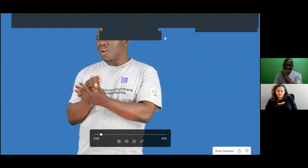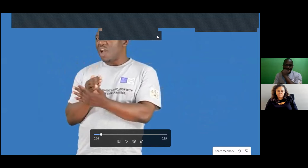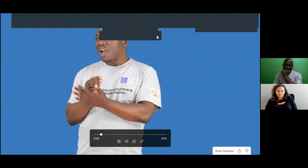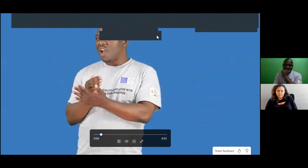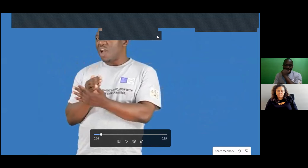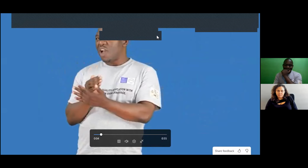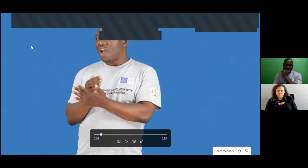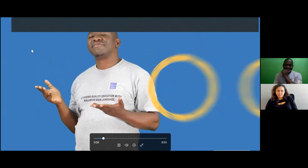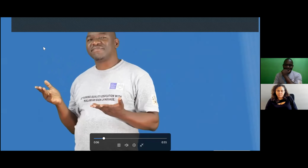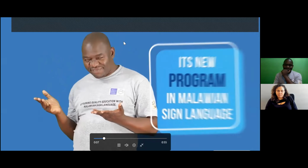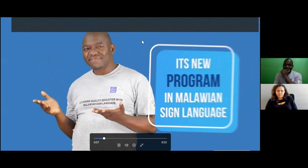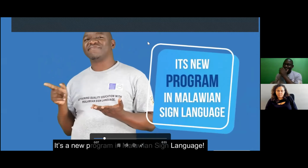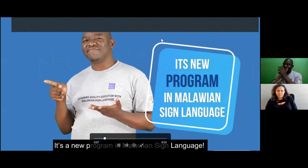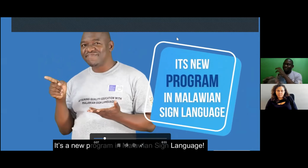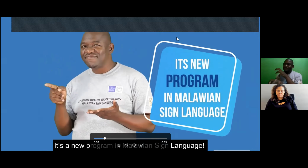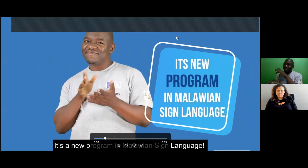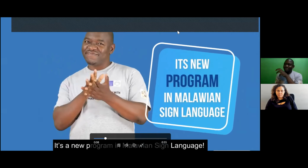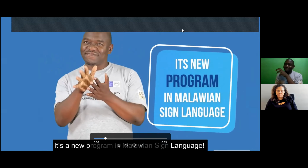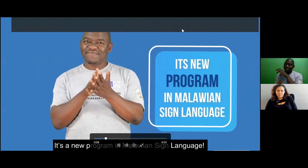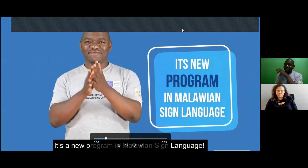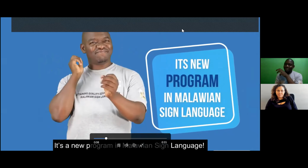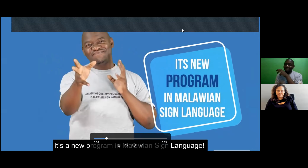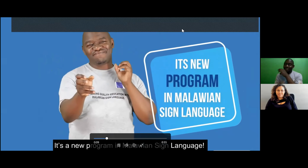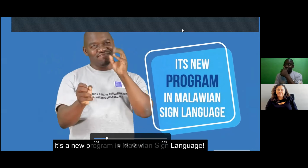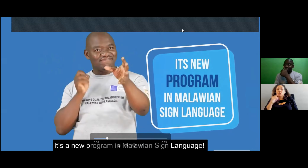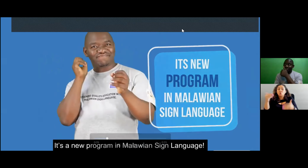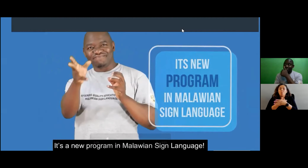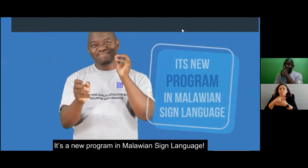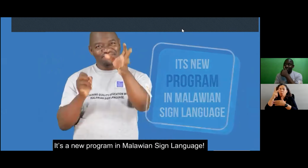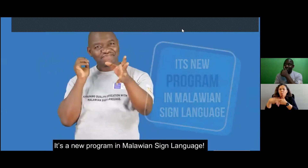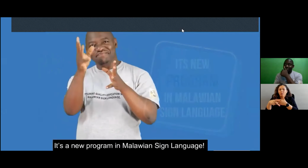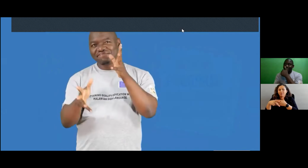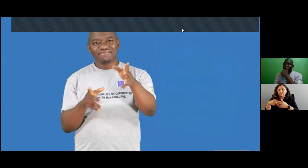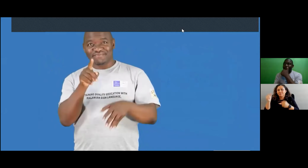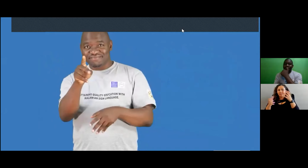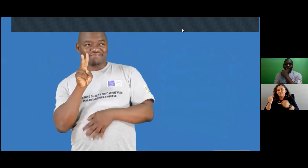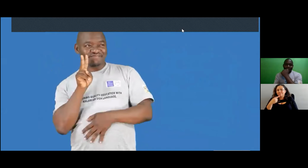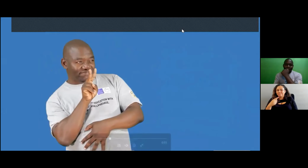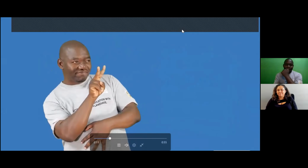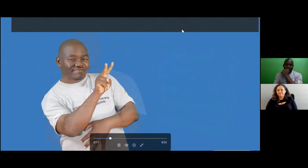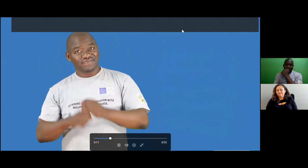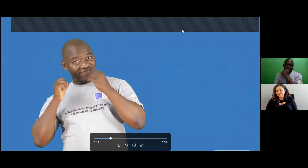What is coming soon? It's a new program in Malawian Sign Language.